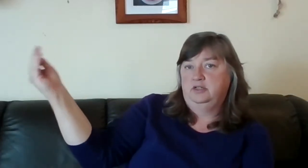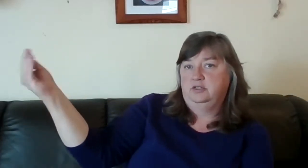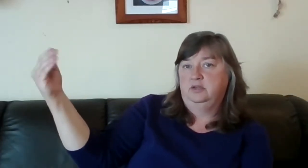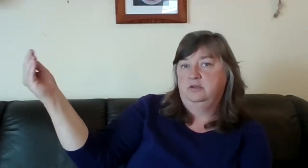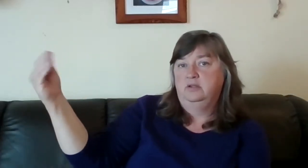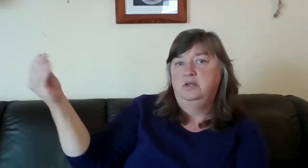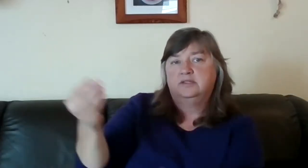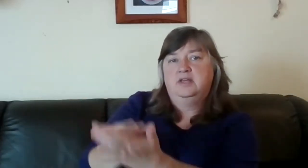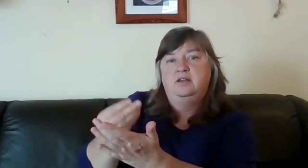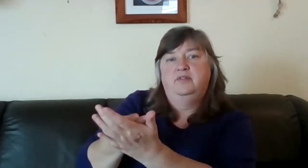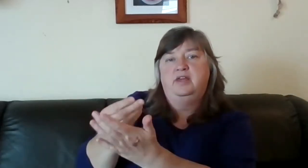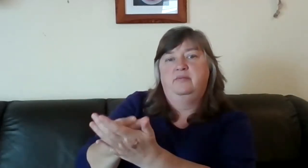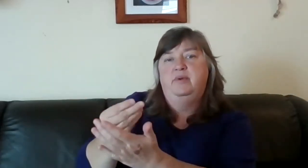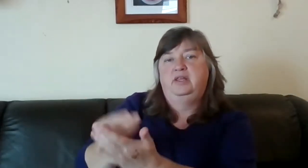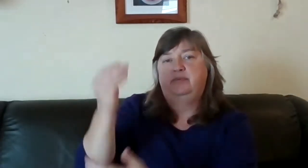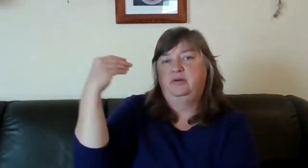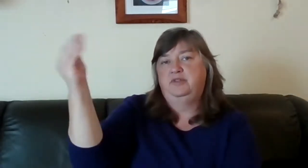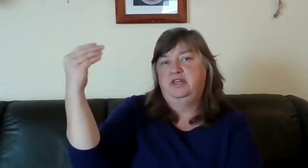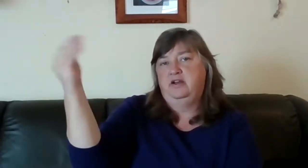Spinach. It's kind of like money, but up in the air.